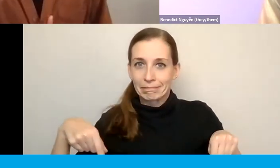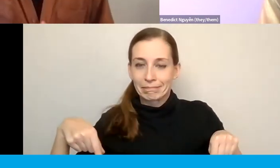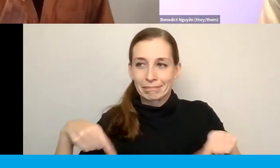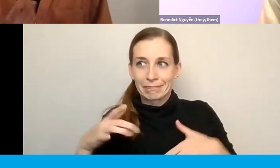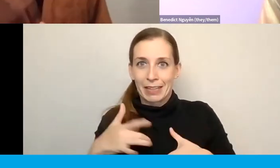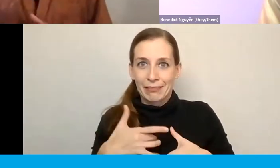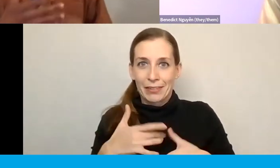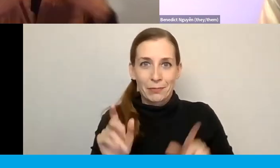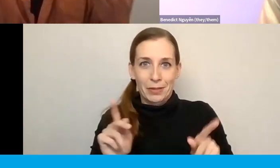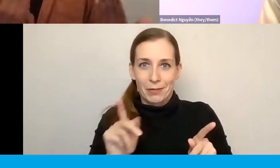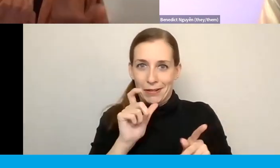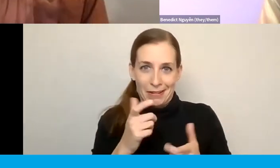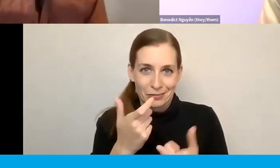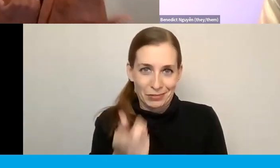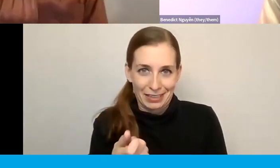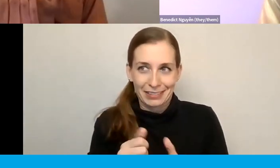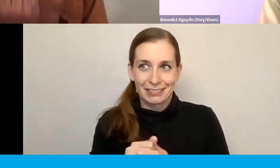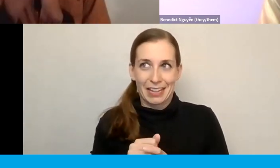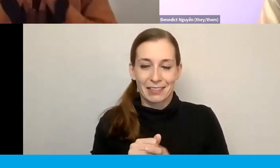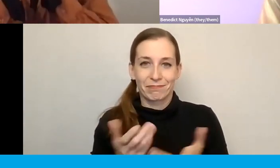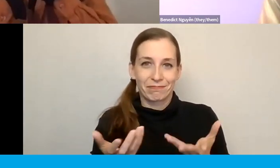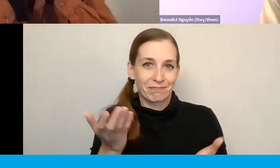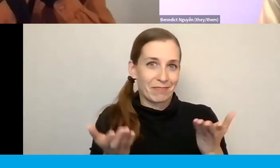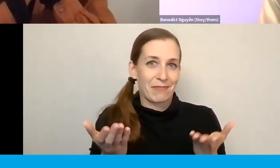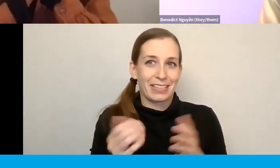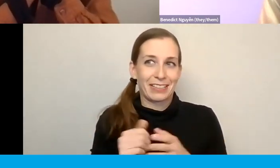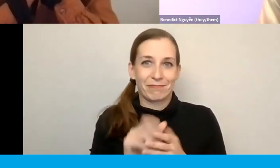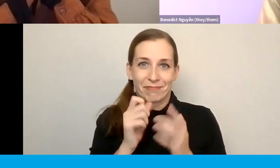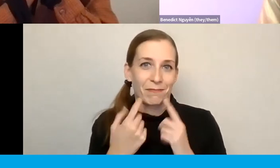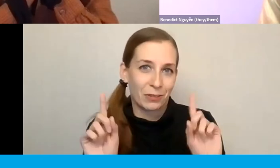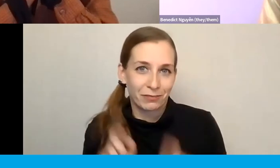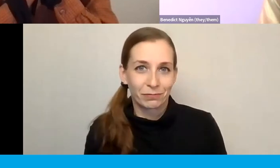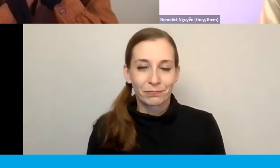know, that whatever I'm trying to do won't be received. And